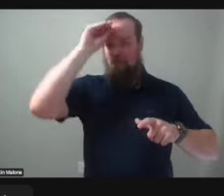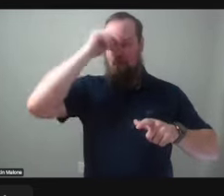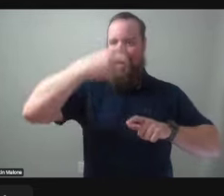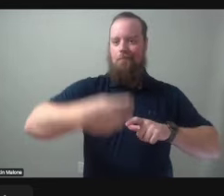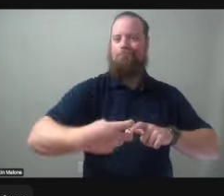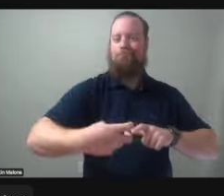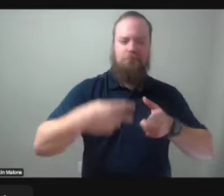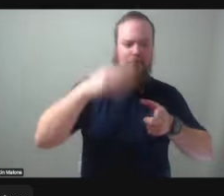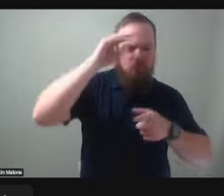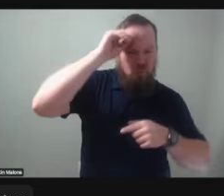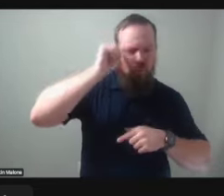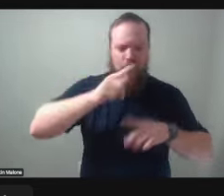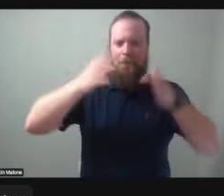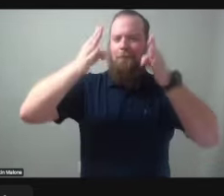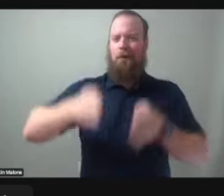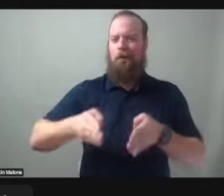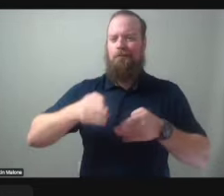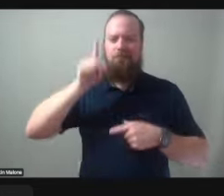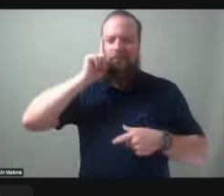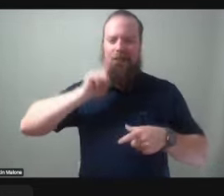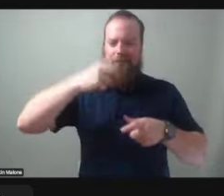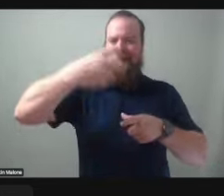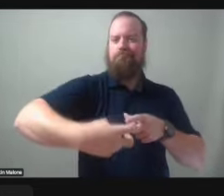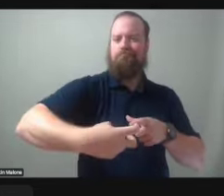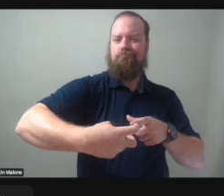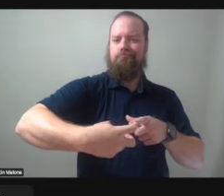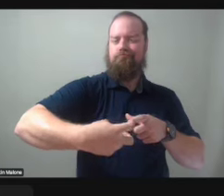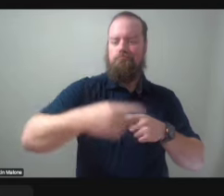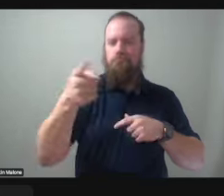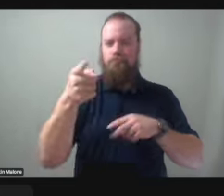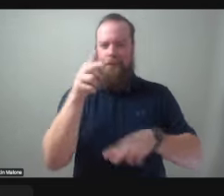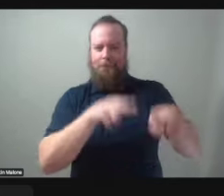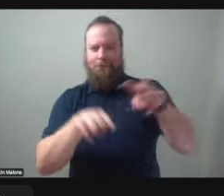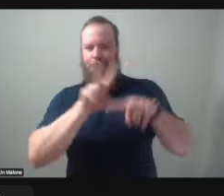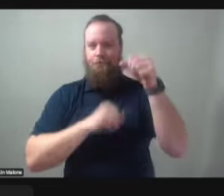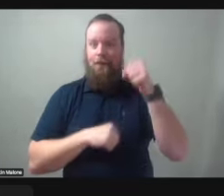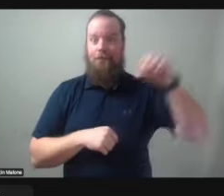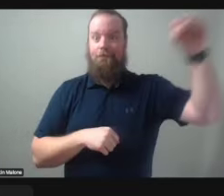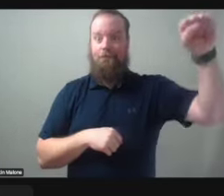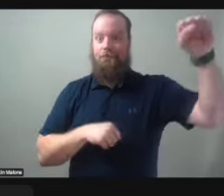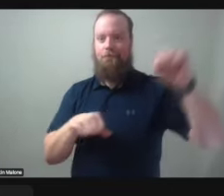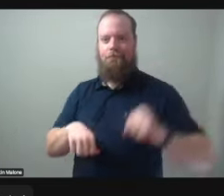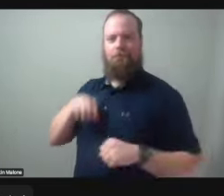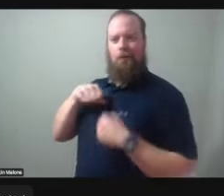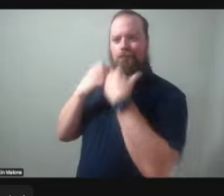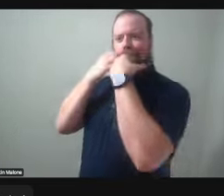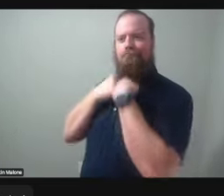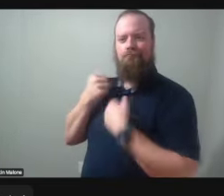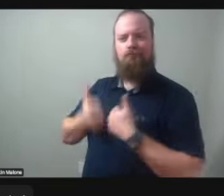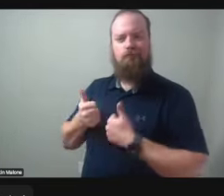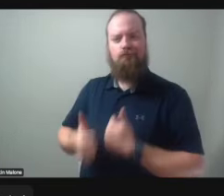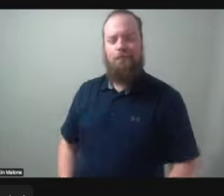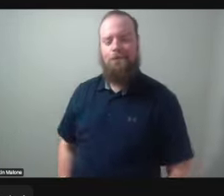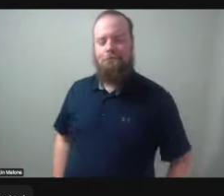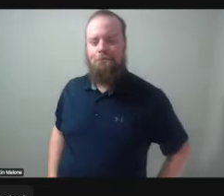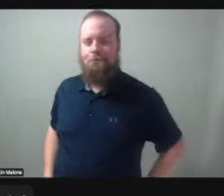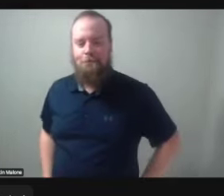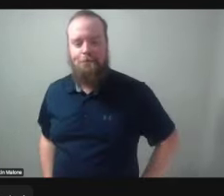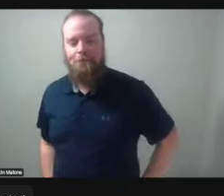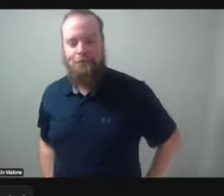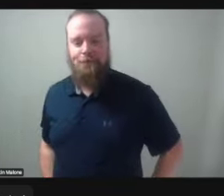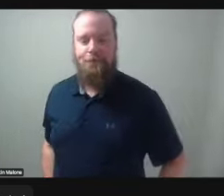coffee table that also mimics a fence. And there's an individual laying in the center of it. And I'd like for you to